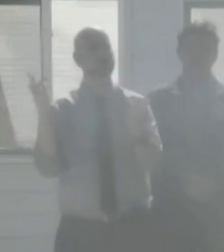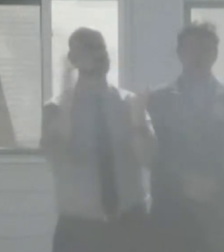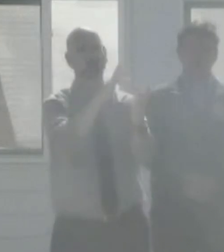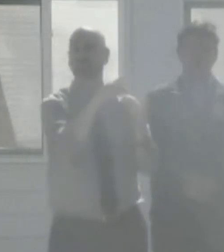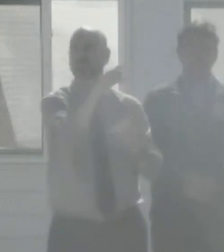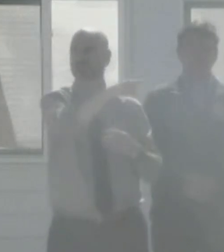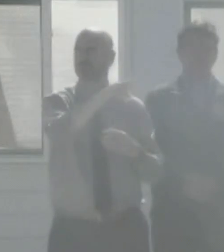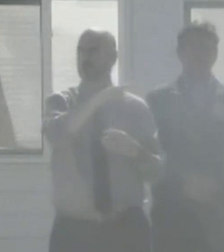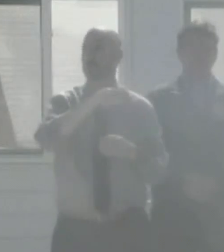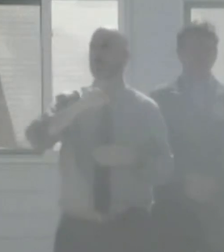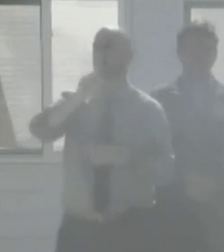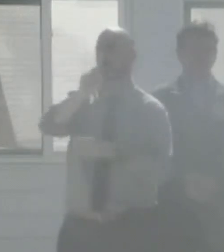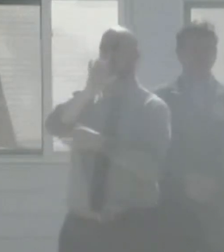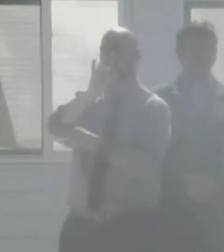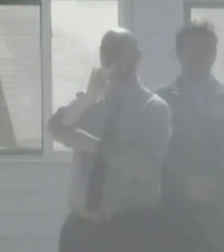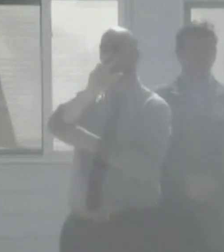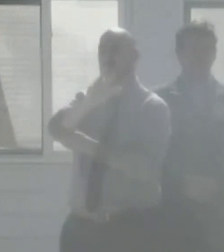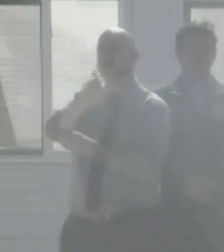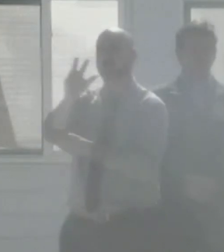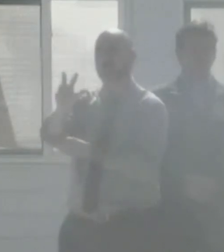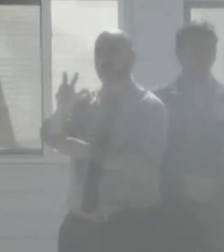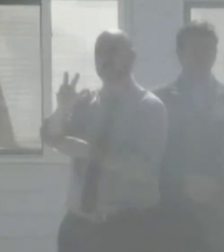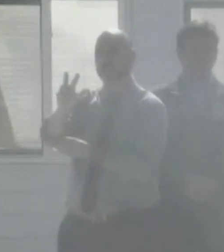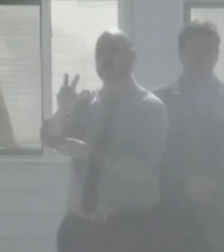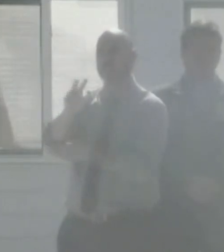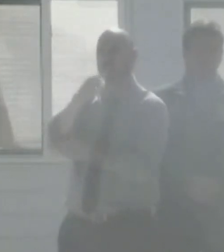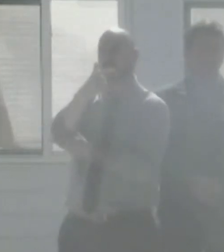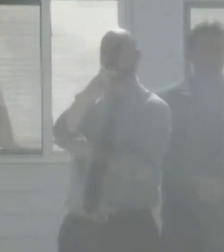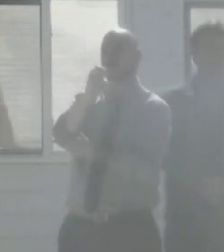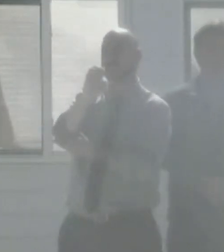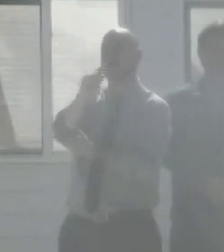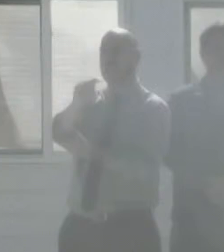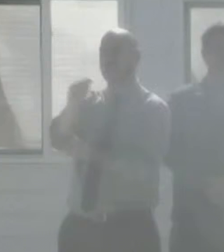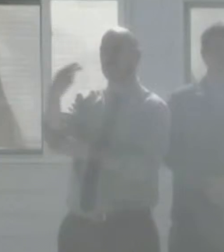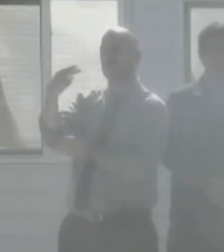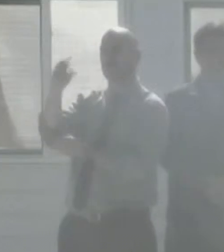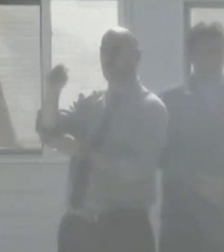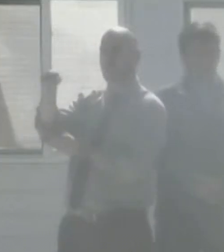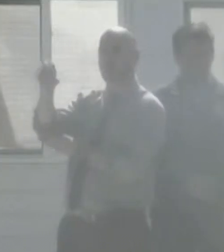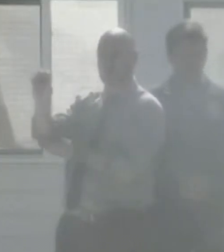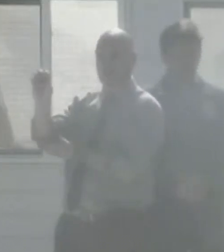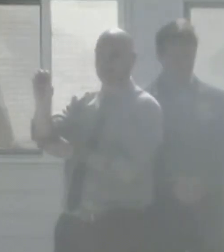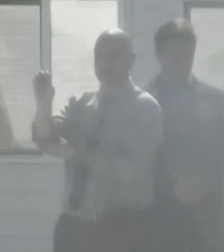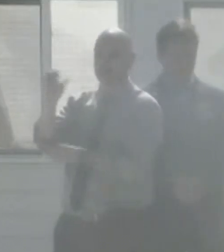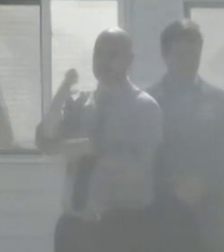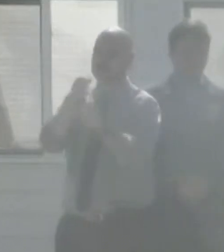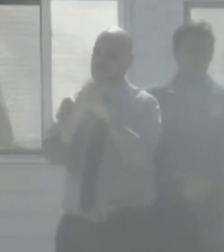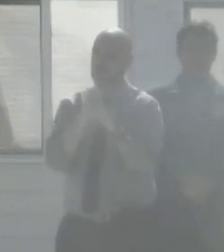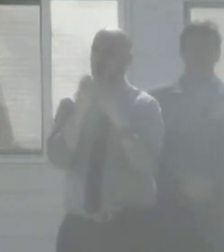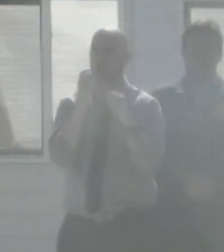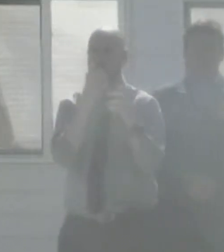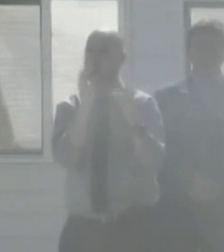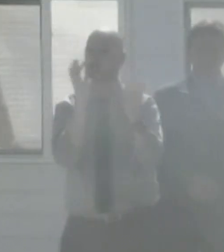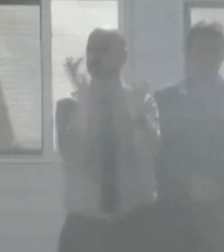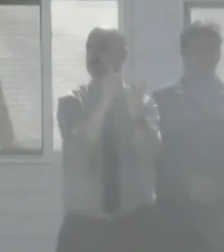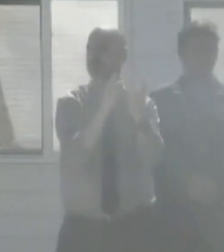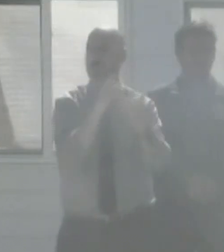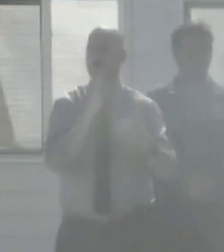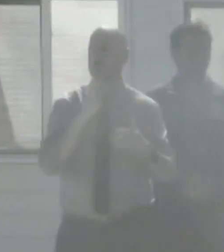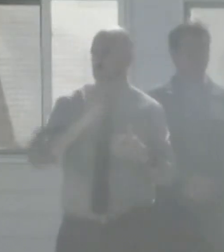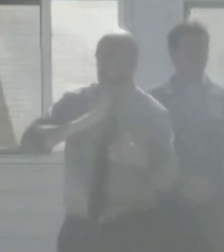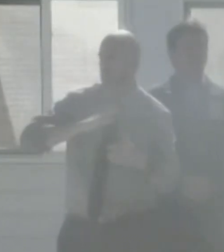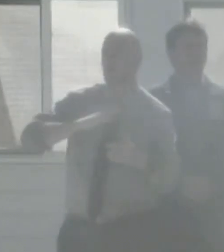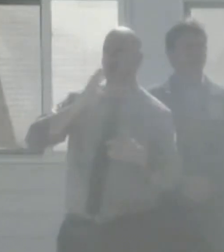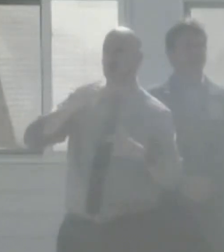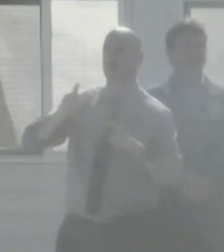1-833-GET-HOPE. We'll put you into the system, and we will get people to come to you and help you with that. Do not cut any